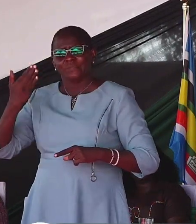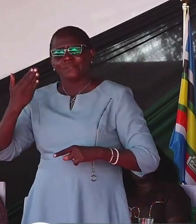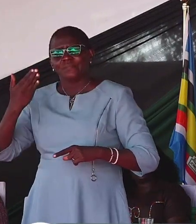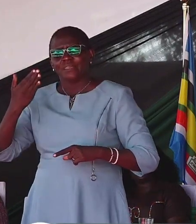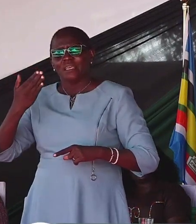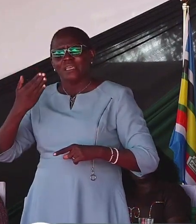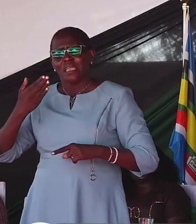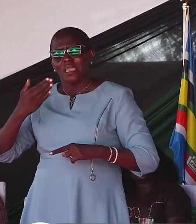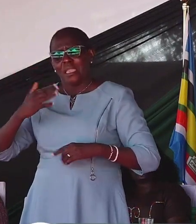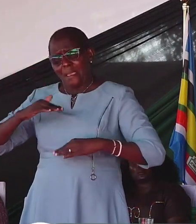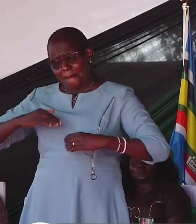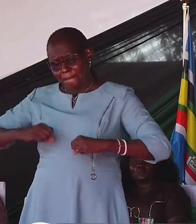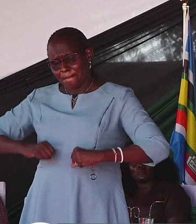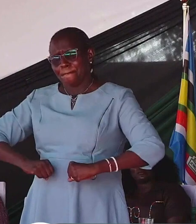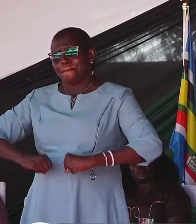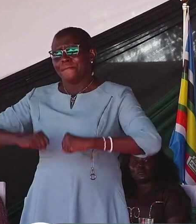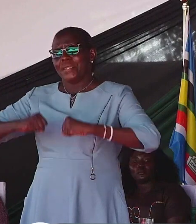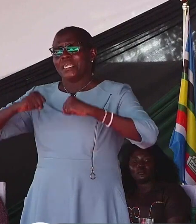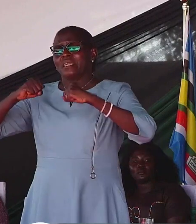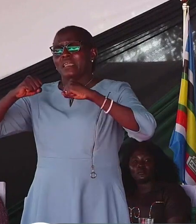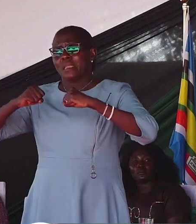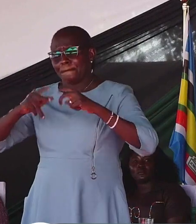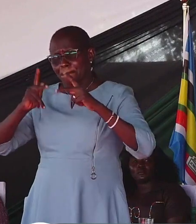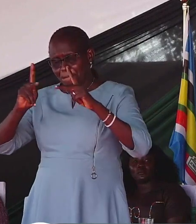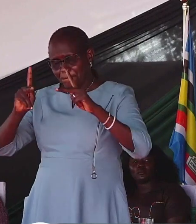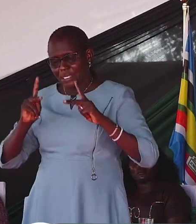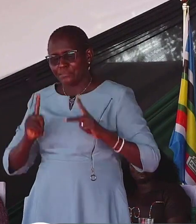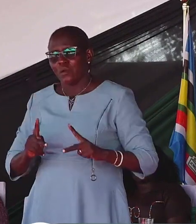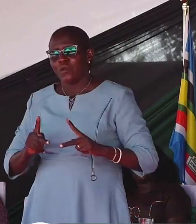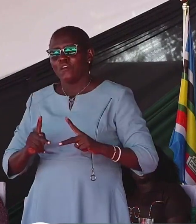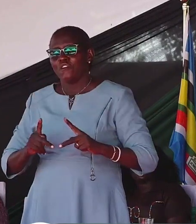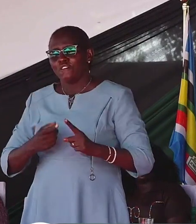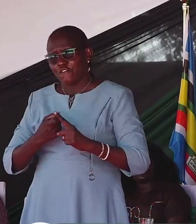senior people, including even the Prime Minister for that particular country,